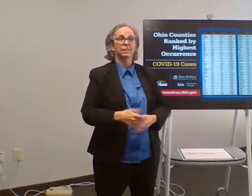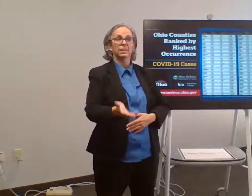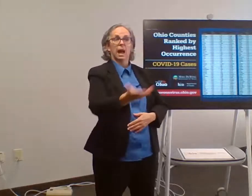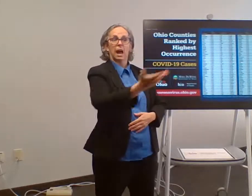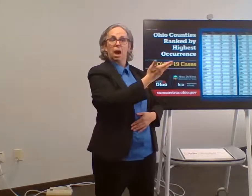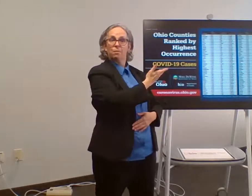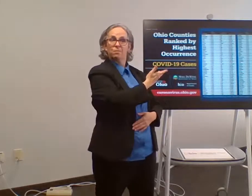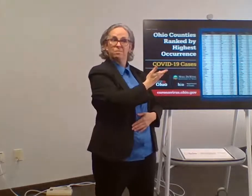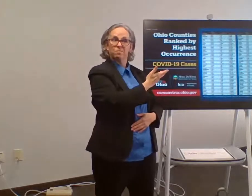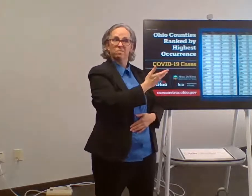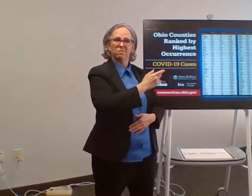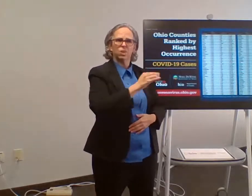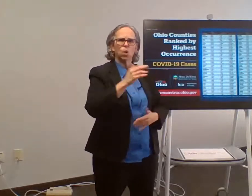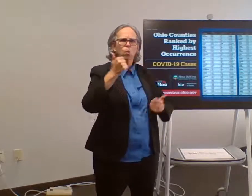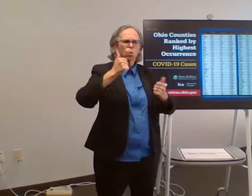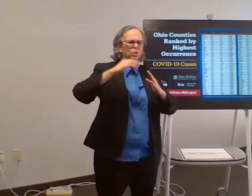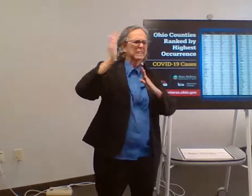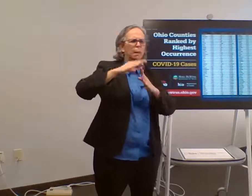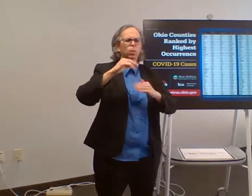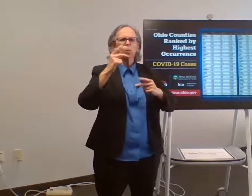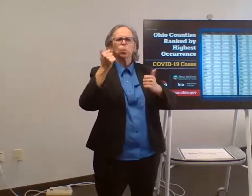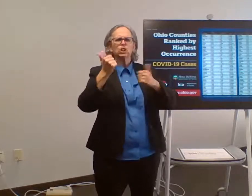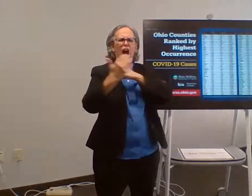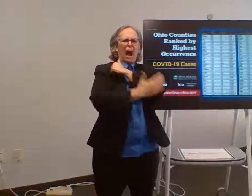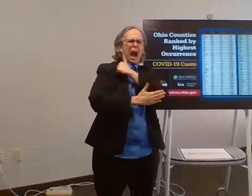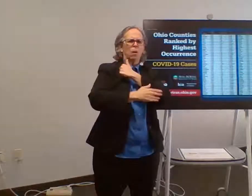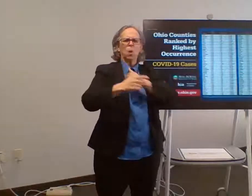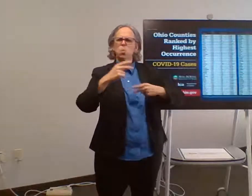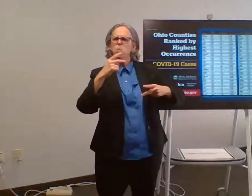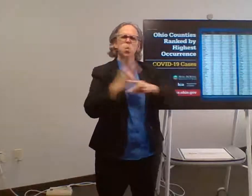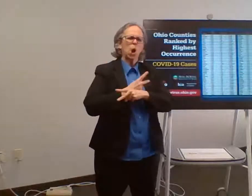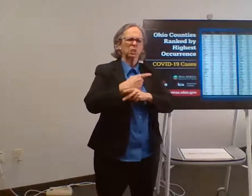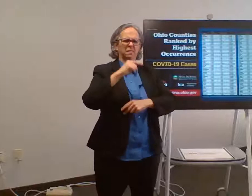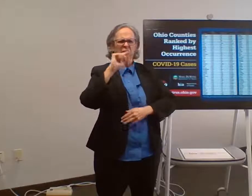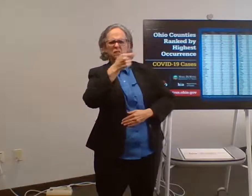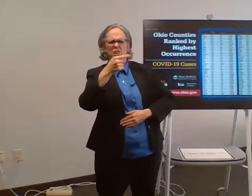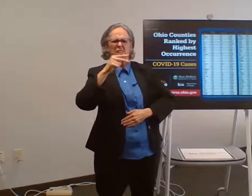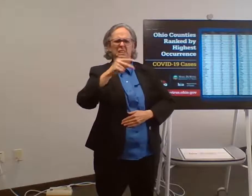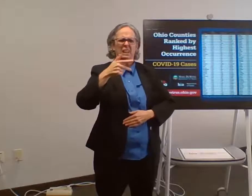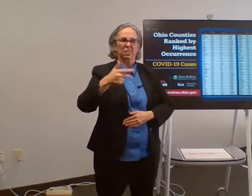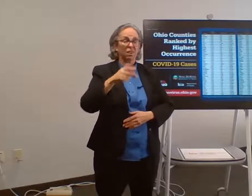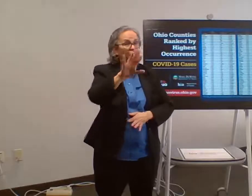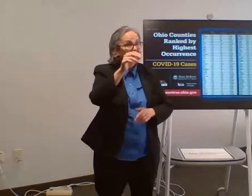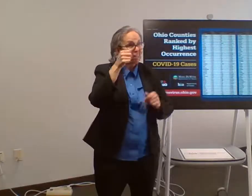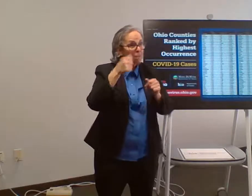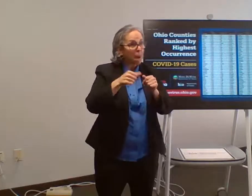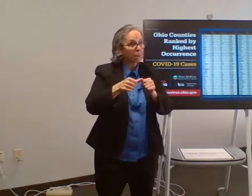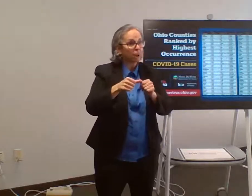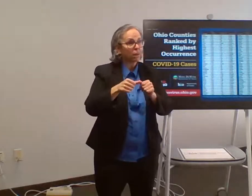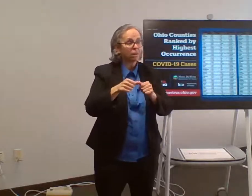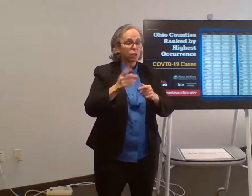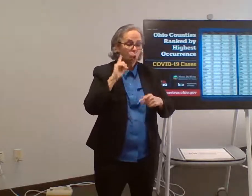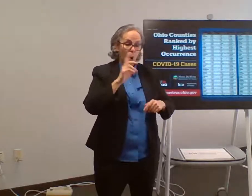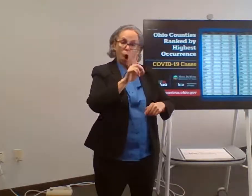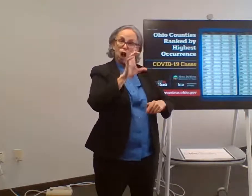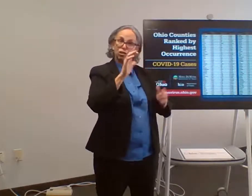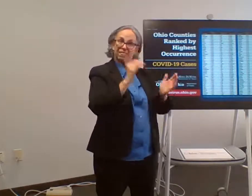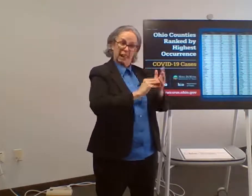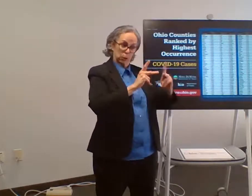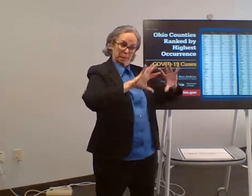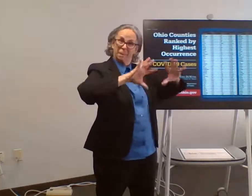is updated from Tuesday by highest occurrence. And remember, the way we do